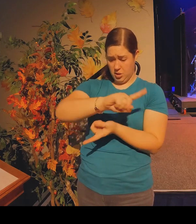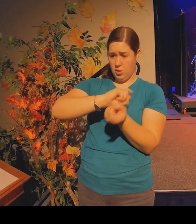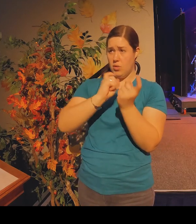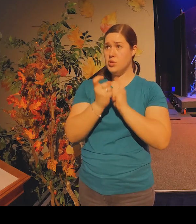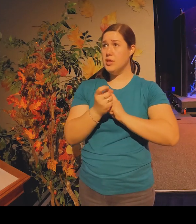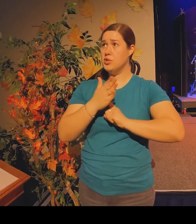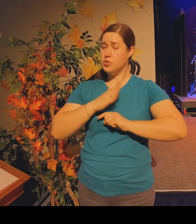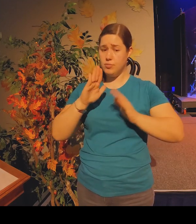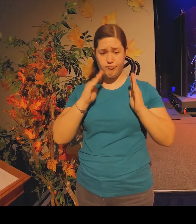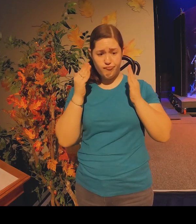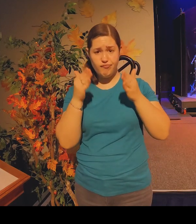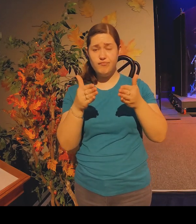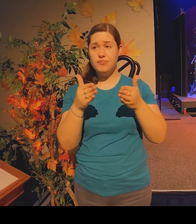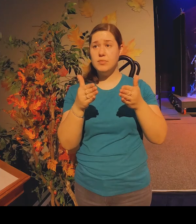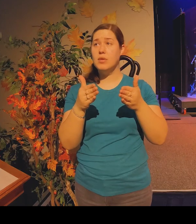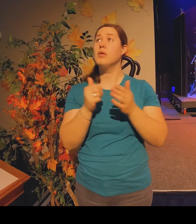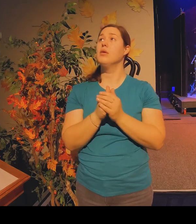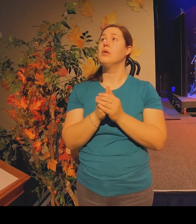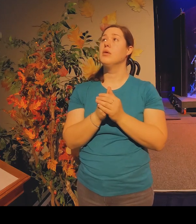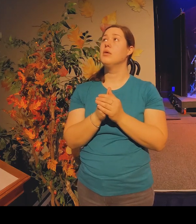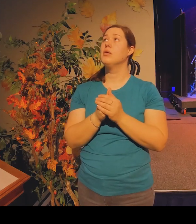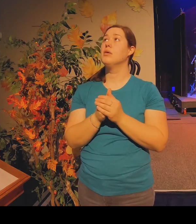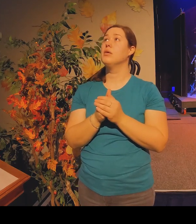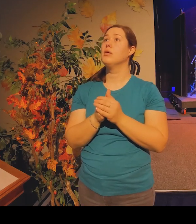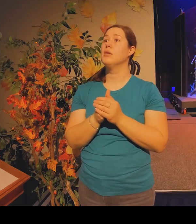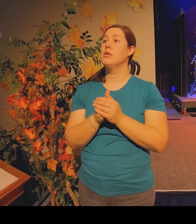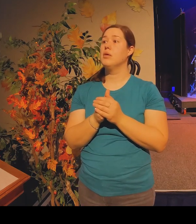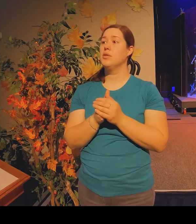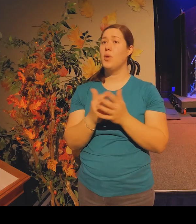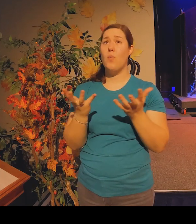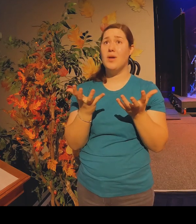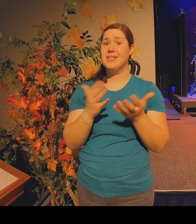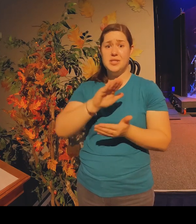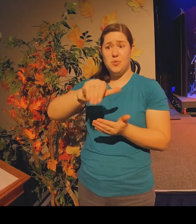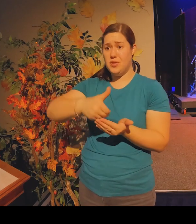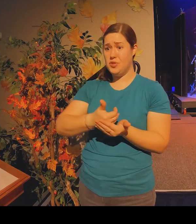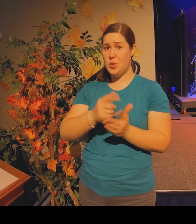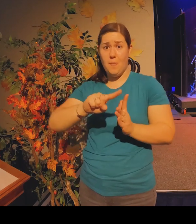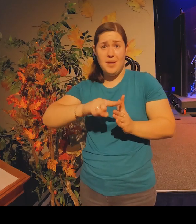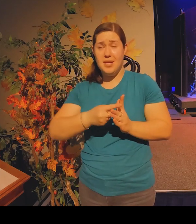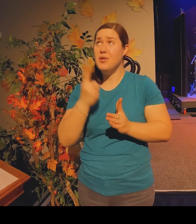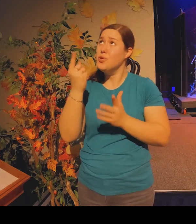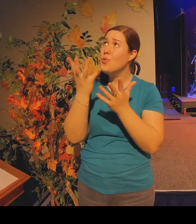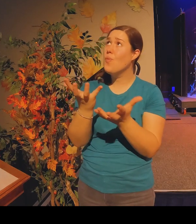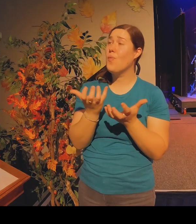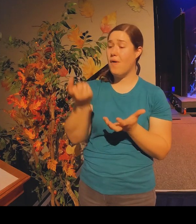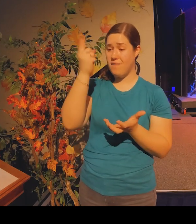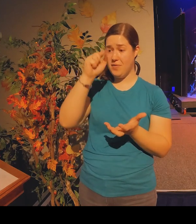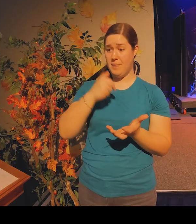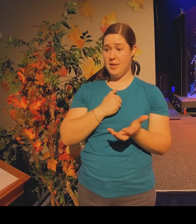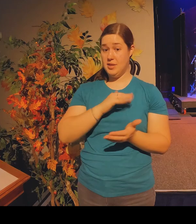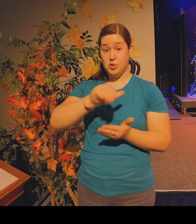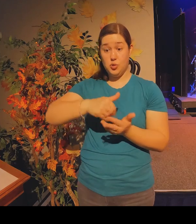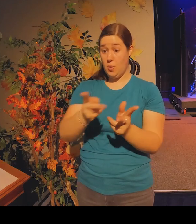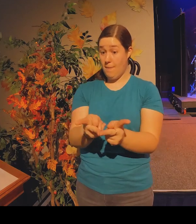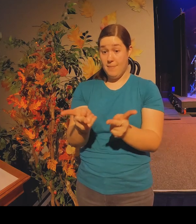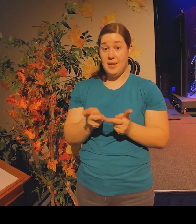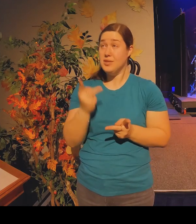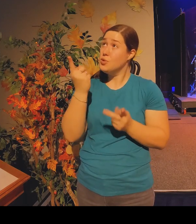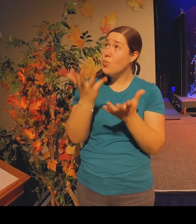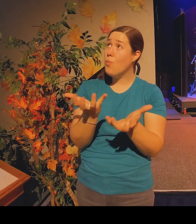for me? This new beginning that you want for me? This new place in my life that I know you want me to be in?